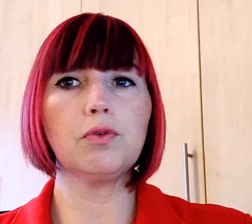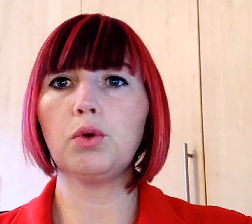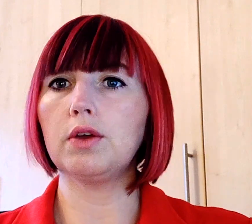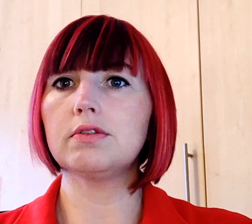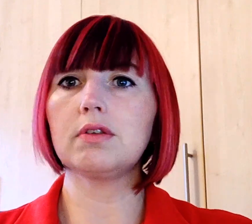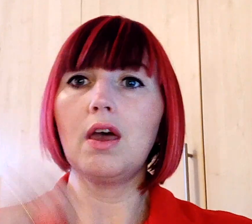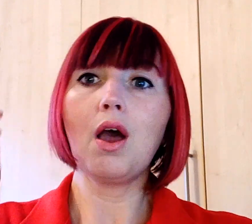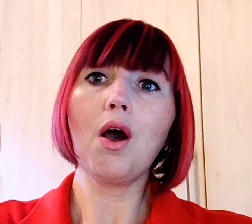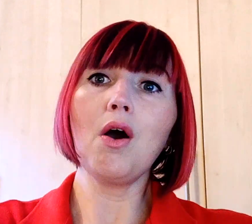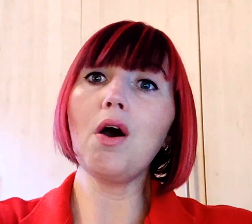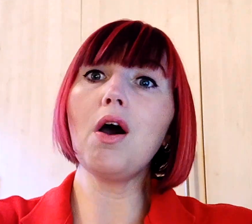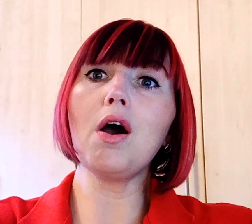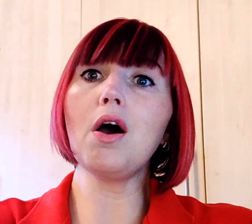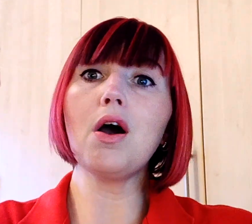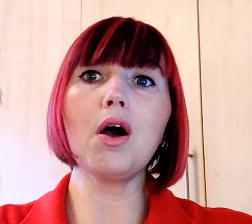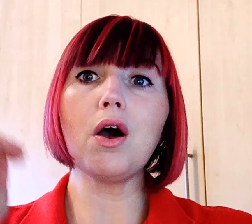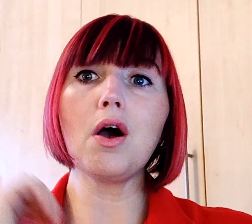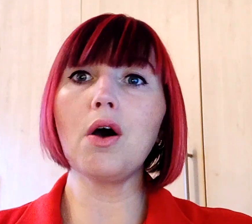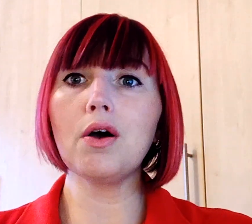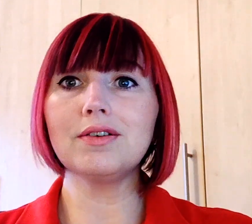Just those 4 notes.